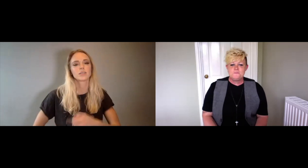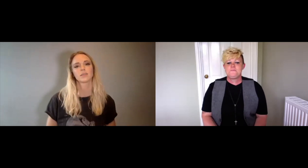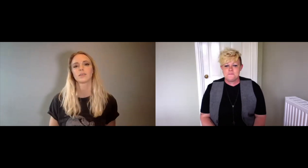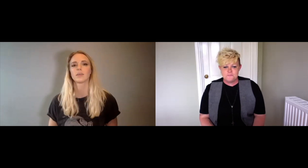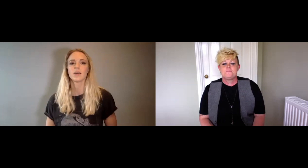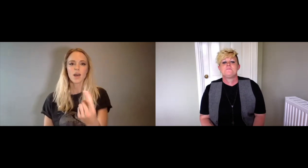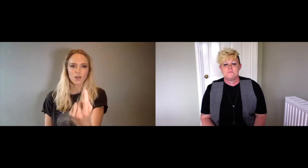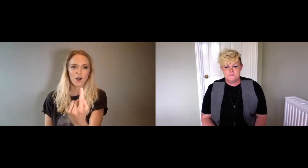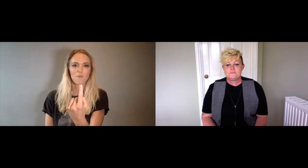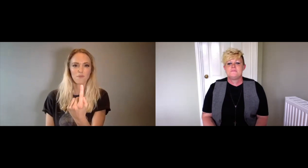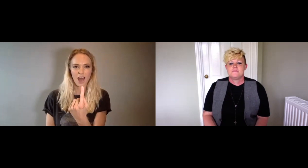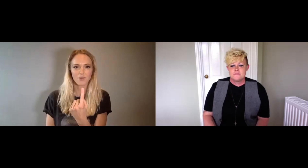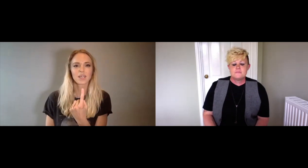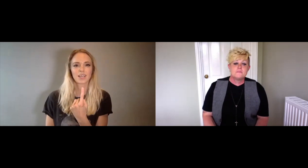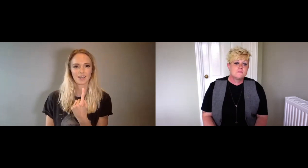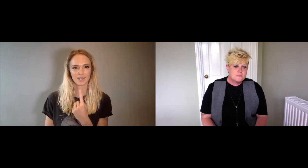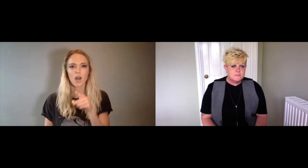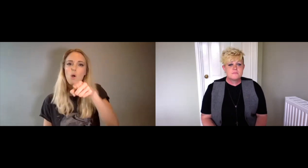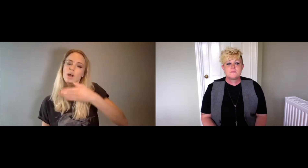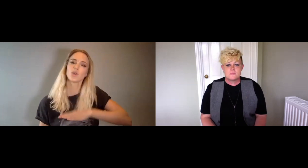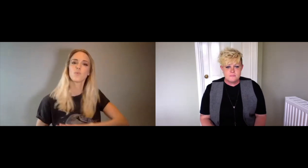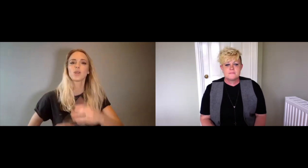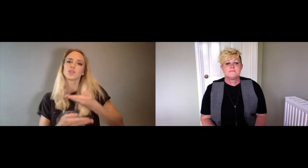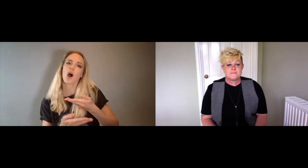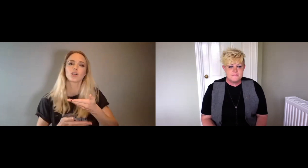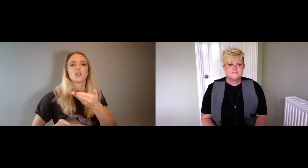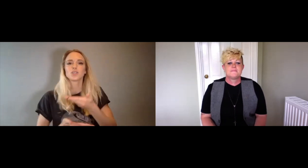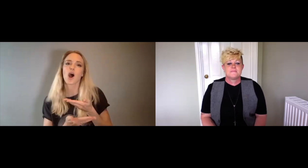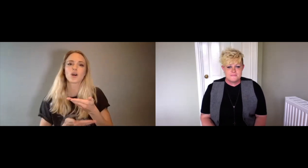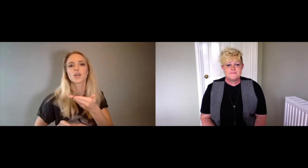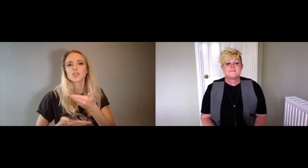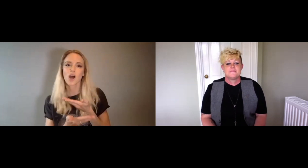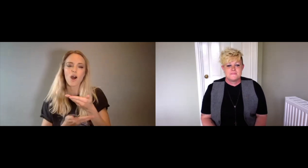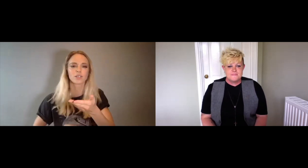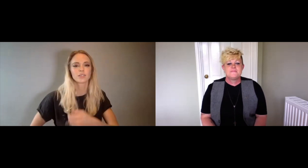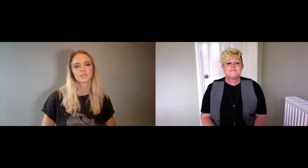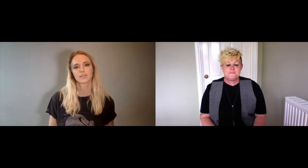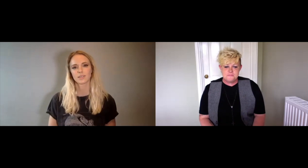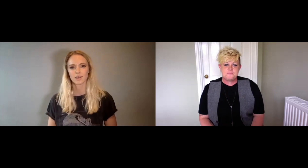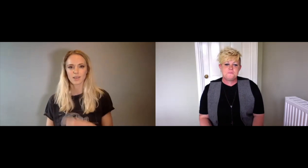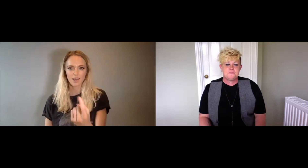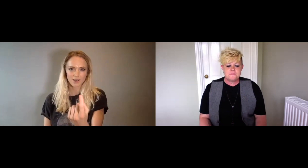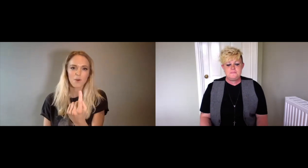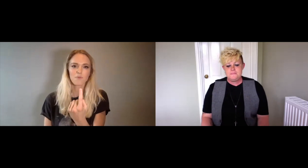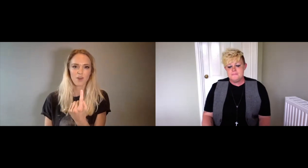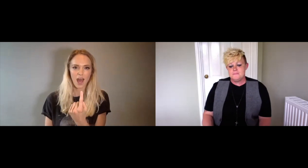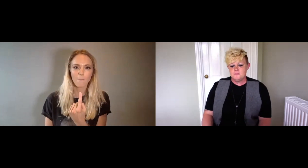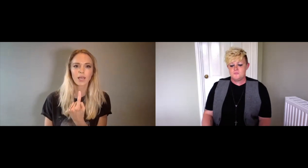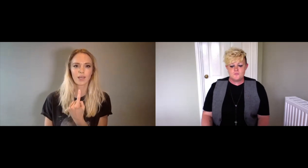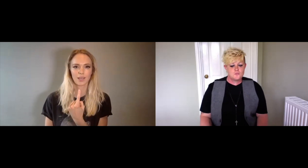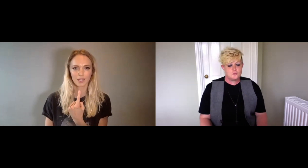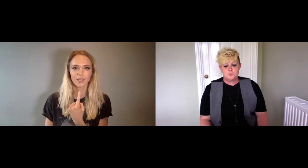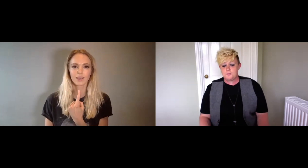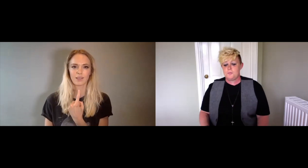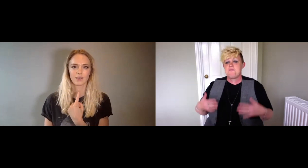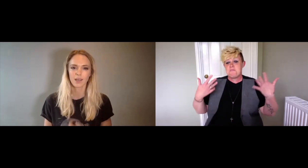talk, come find me. When you wanna talk, talk, talk, come find me.